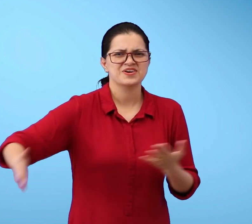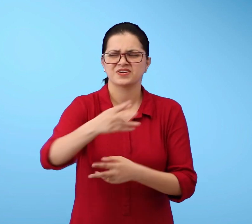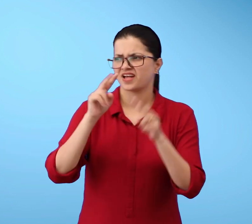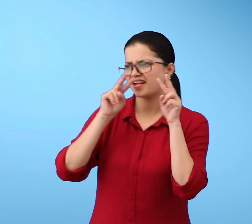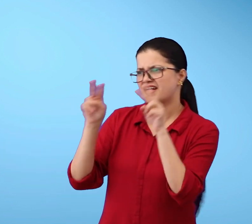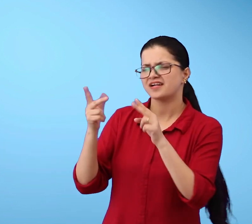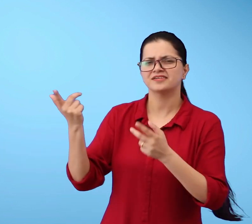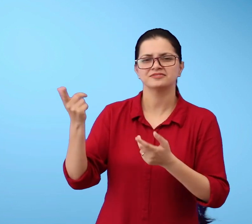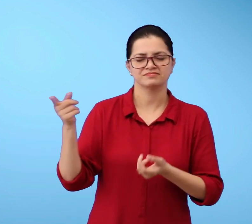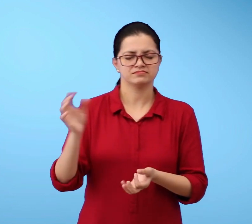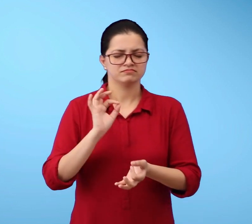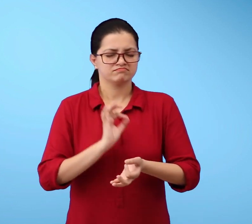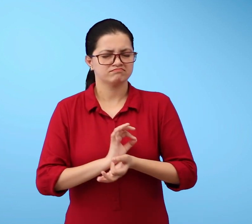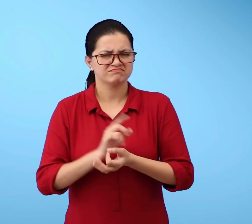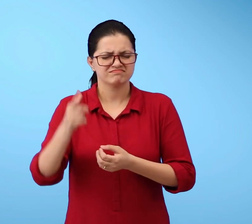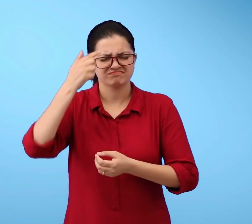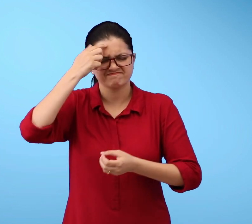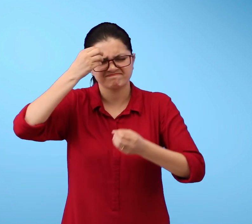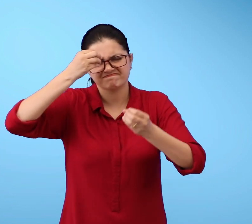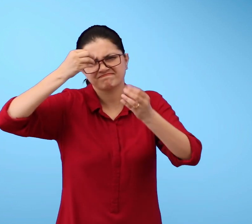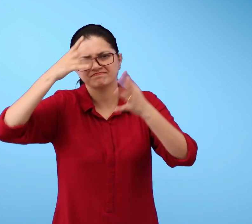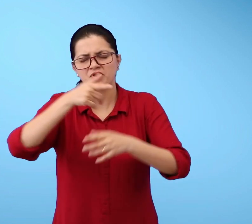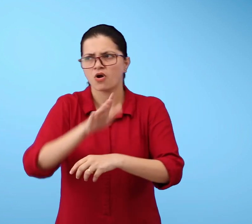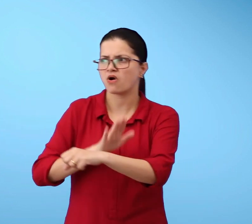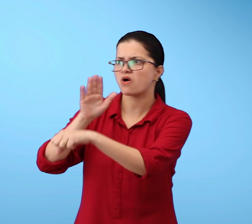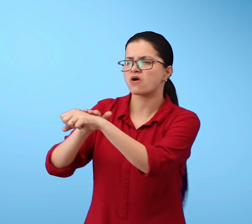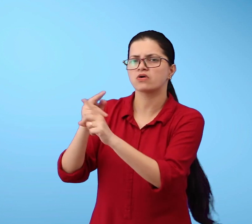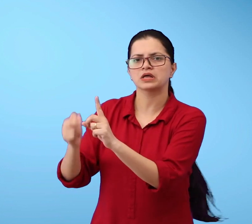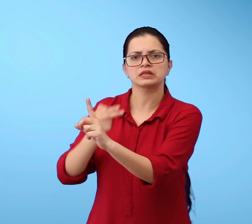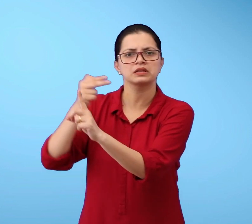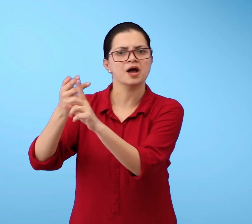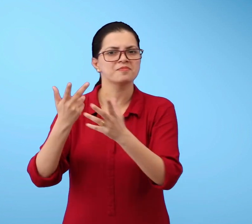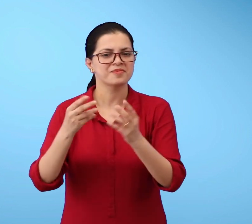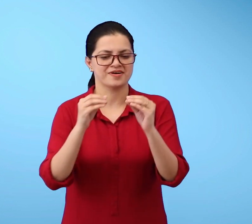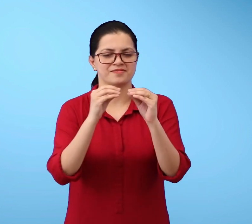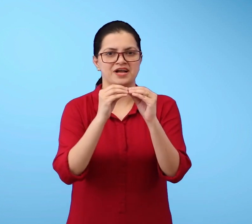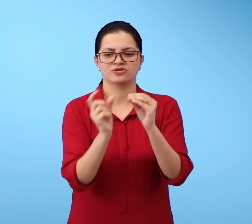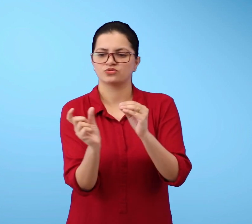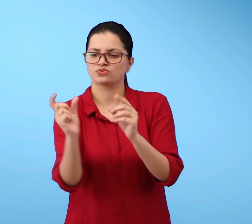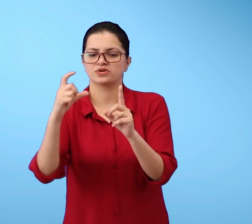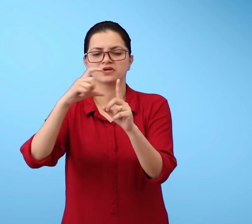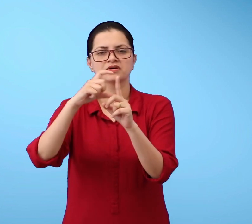After that, he was known as the Buddha or the Wise One.